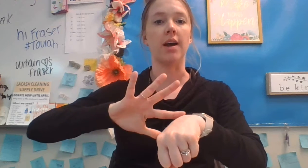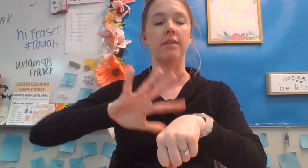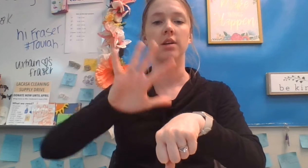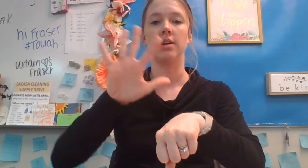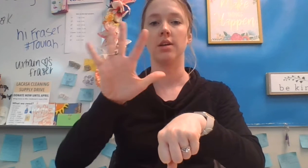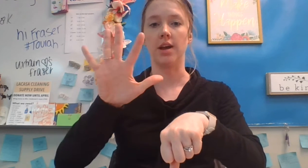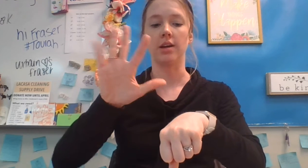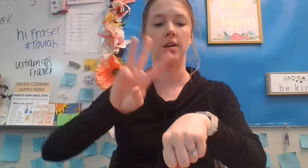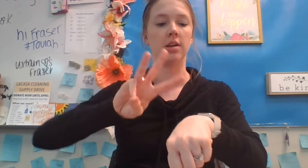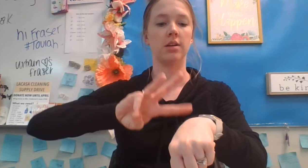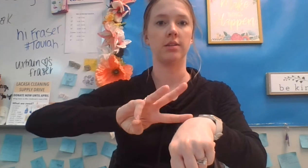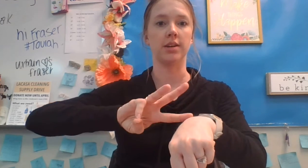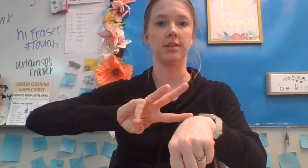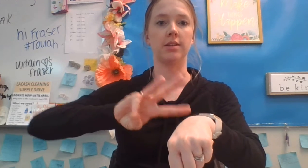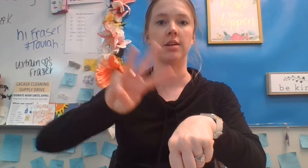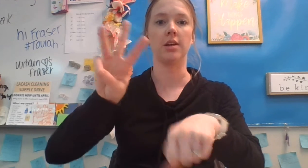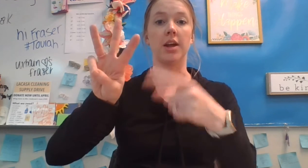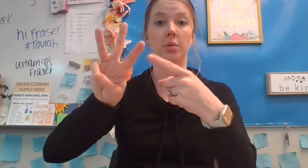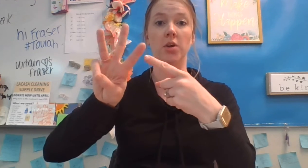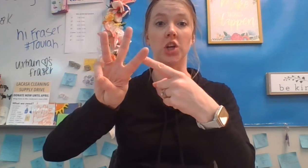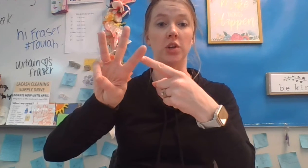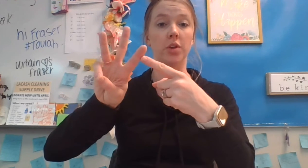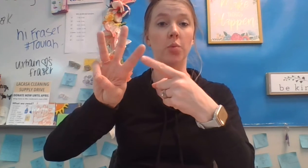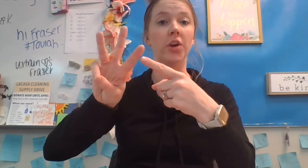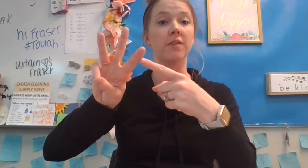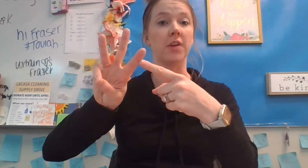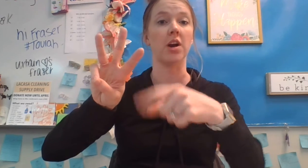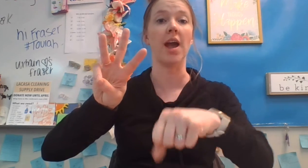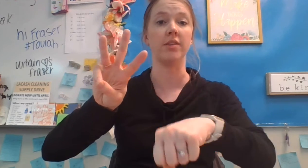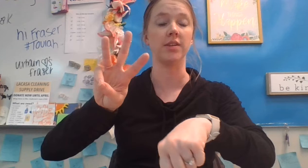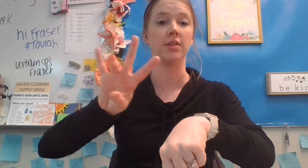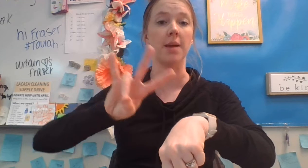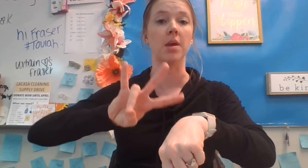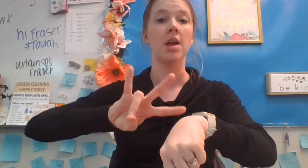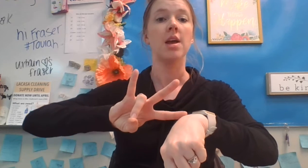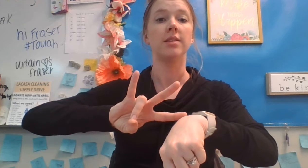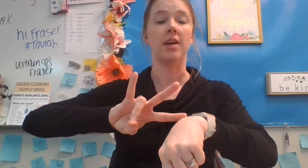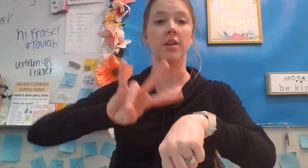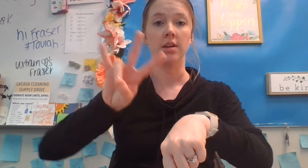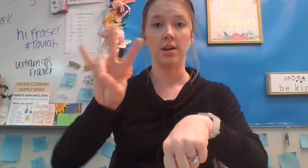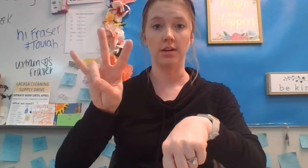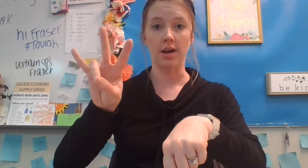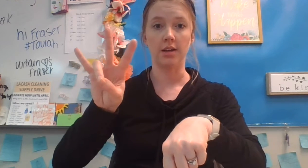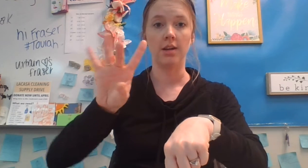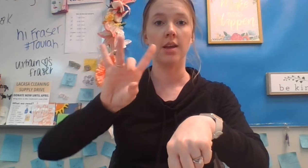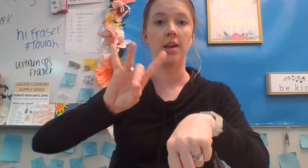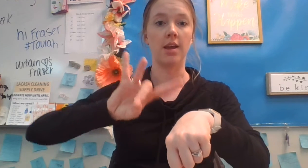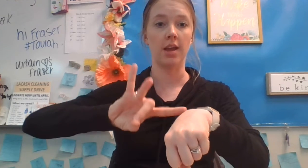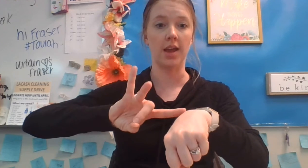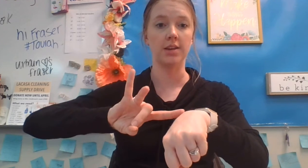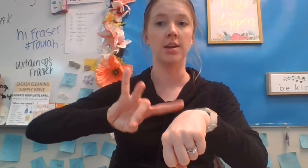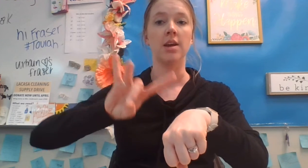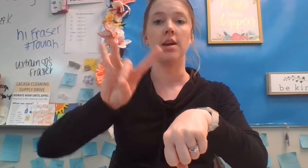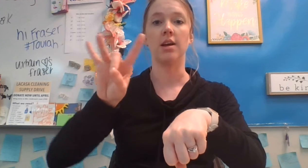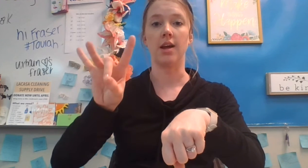5 o'clock, 6 o'clock. You're touching with your pointer finger every single time. 7 o'clock, 8